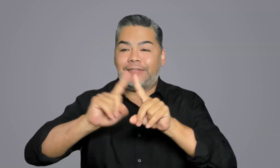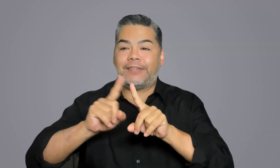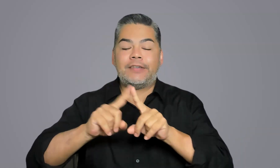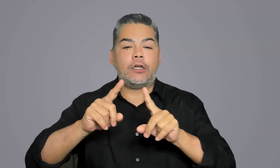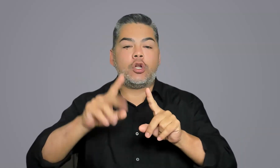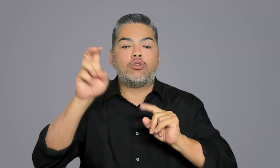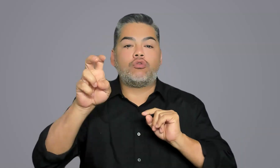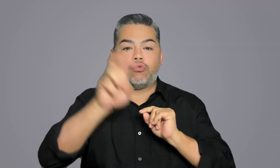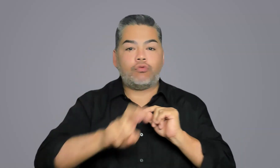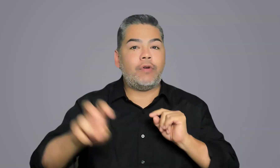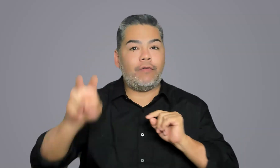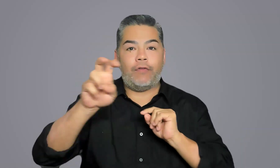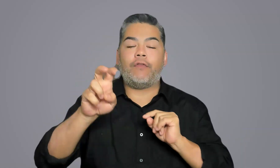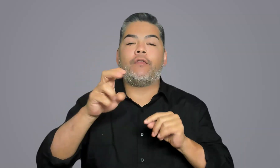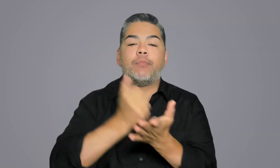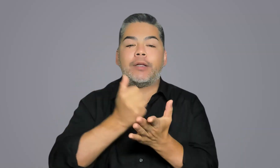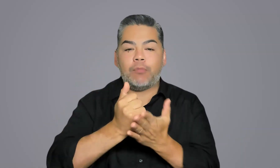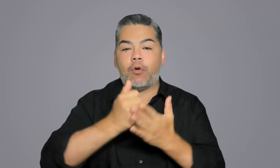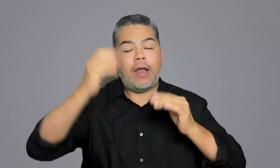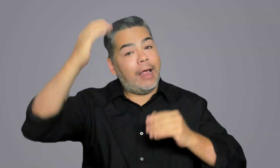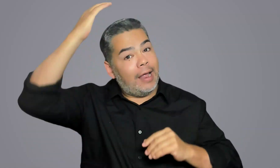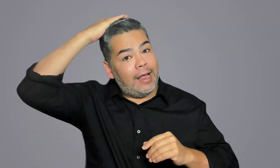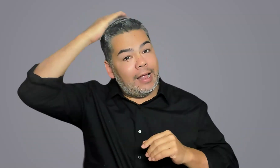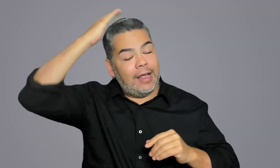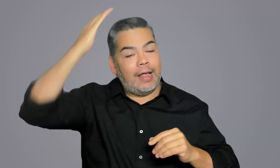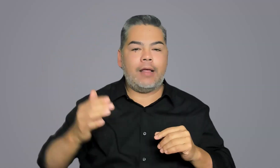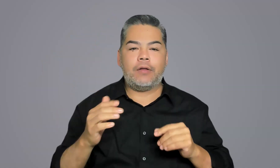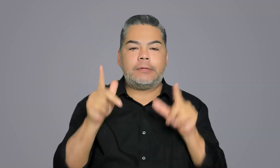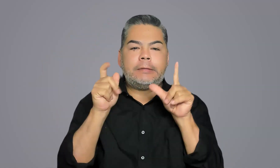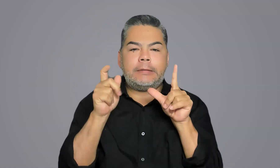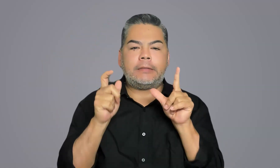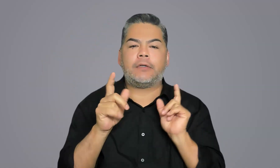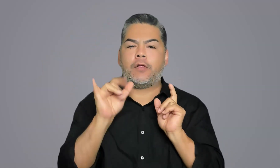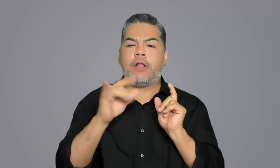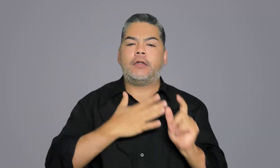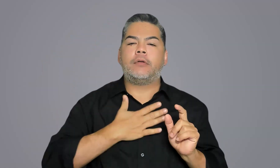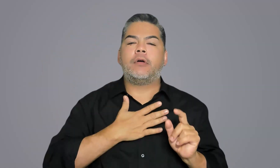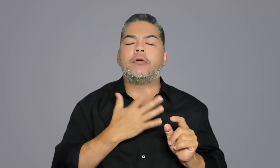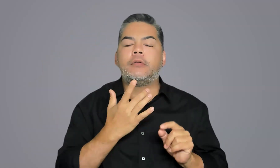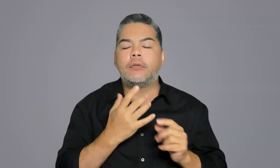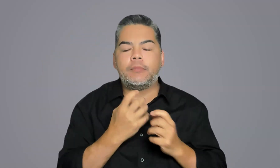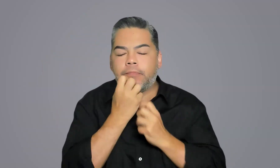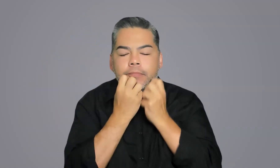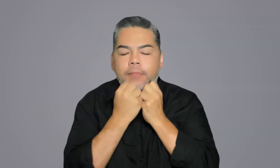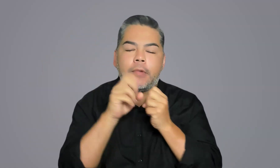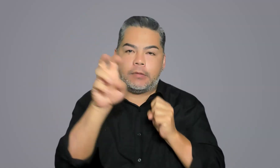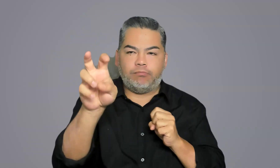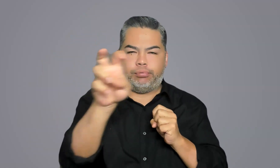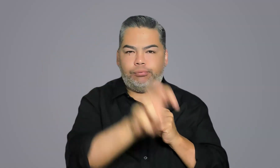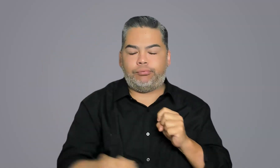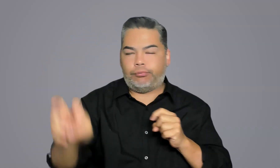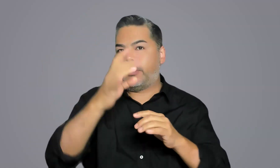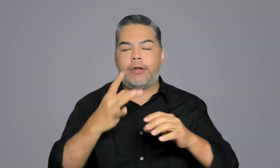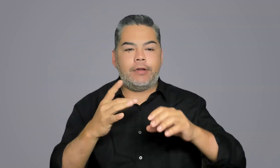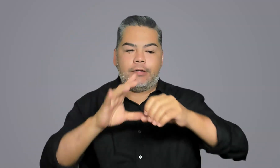a passport, a sun hat, a camera. This is representing my love for travel. I love to go all over the world and experience